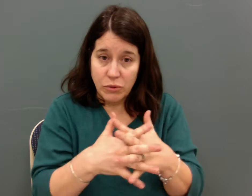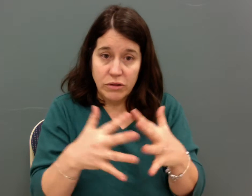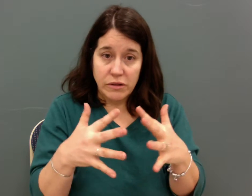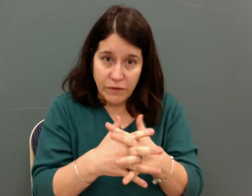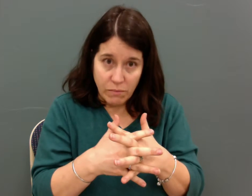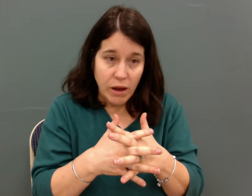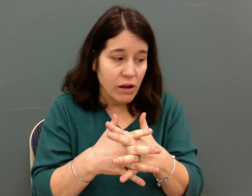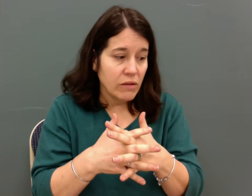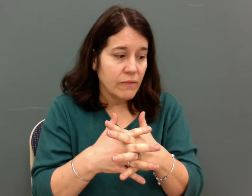sports. Football,